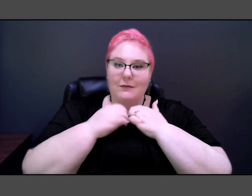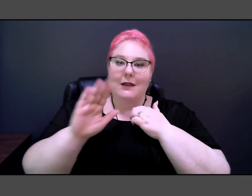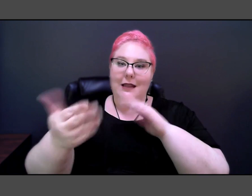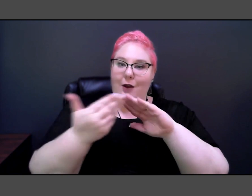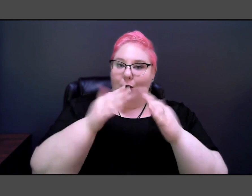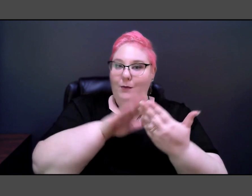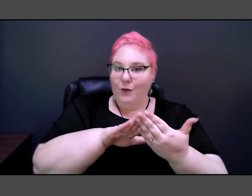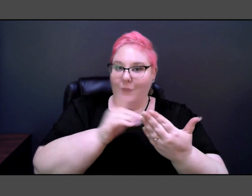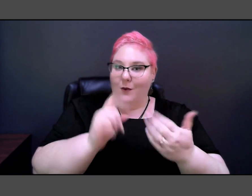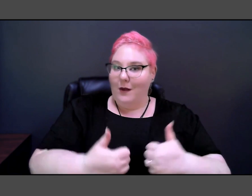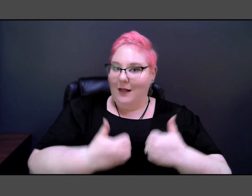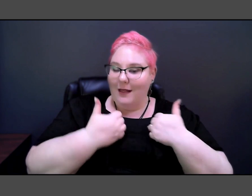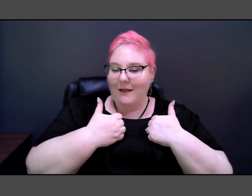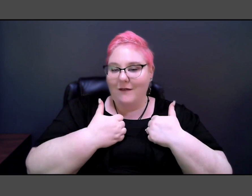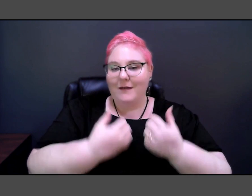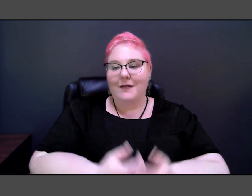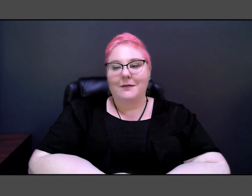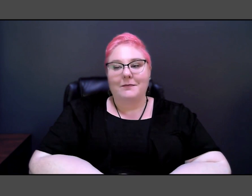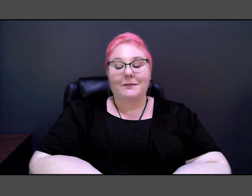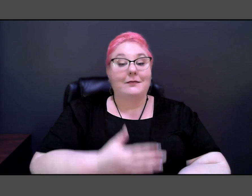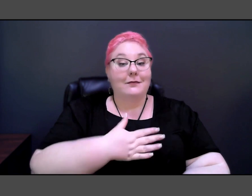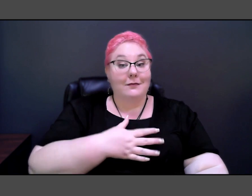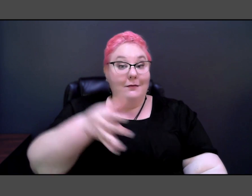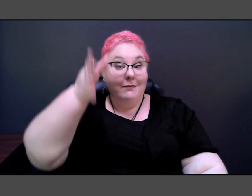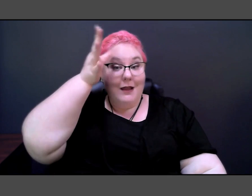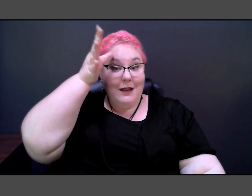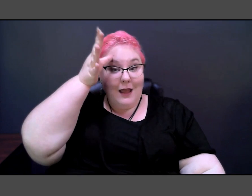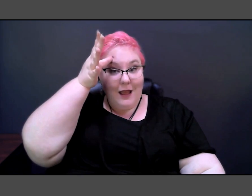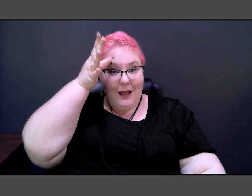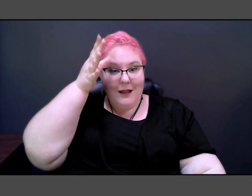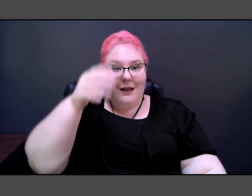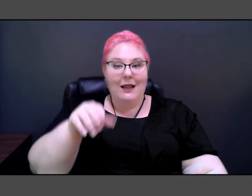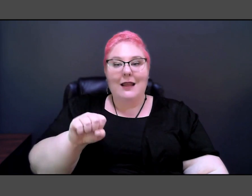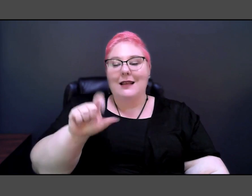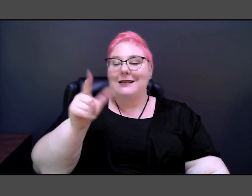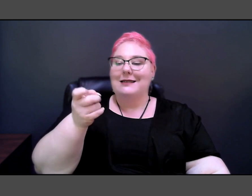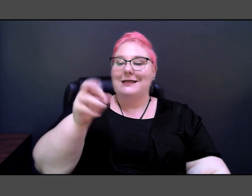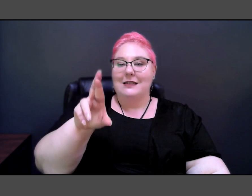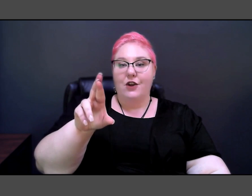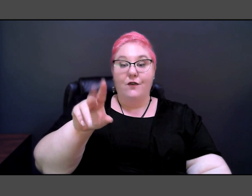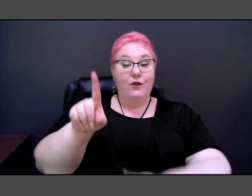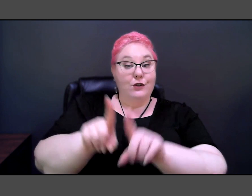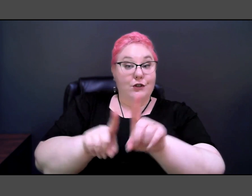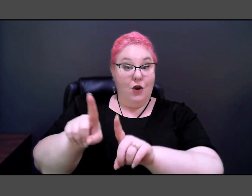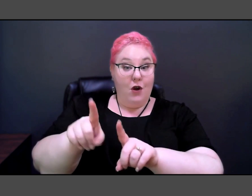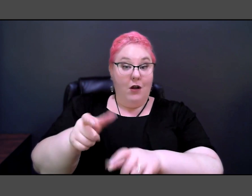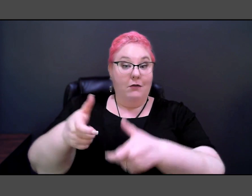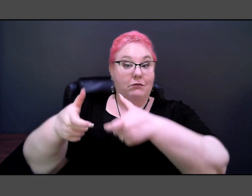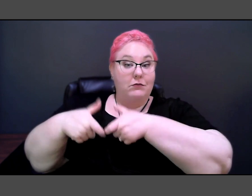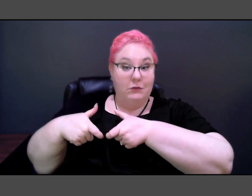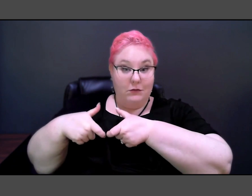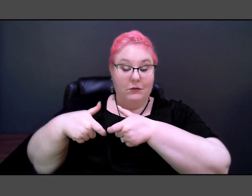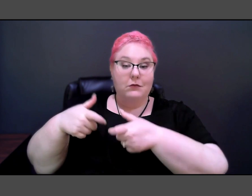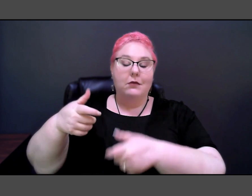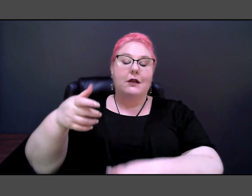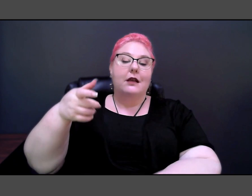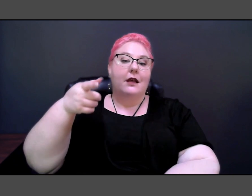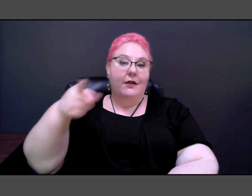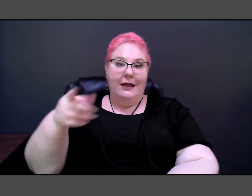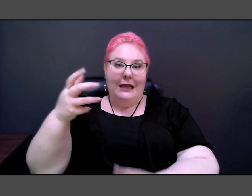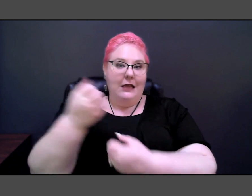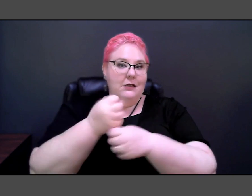My dad was a Silver Star Medal winner in the Marine Corps. He saved the lives of 6